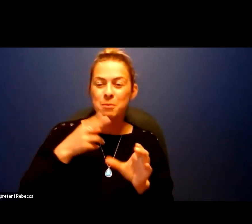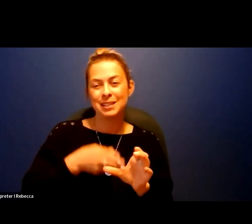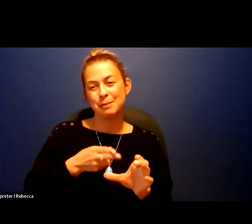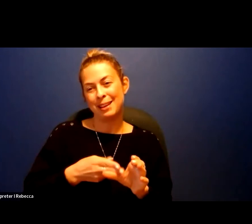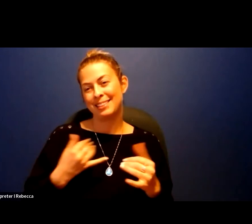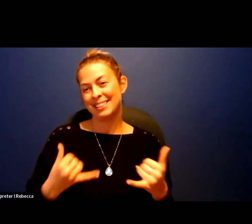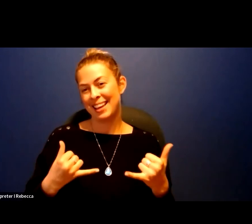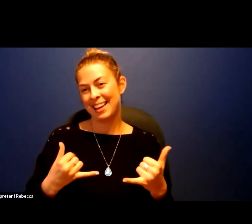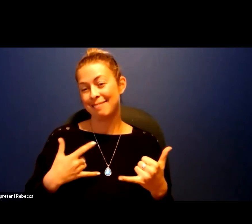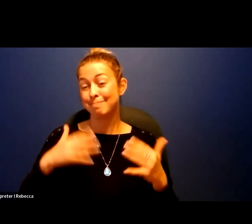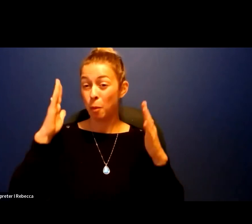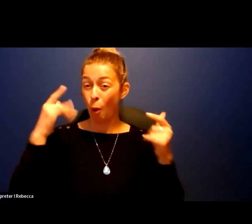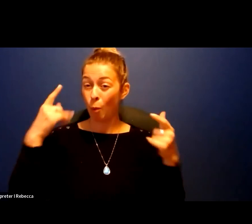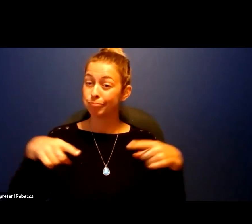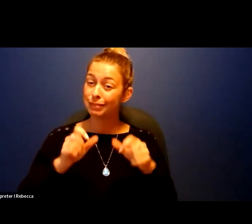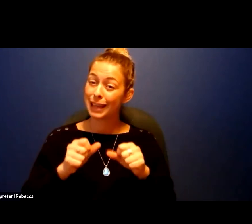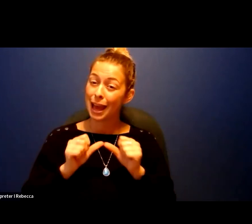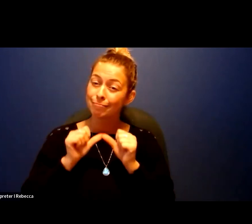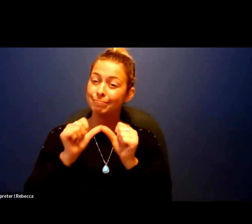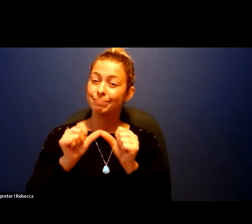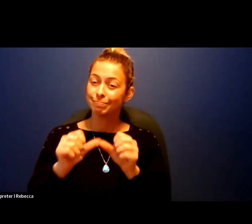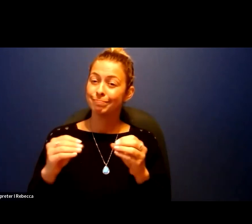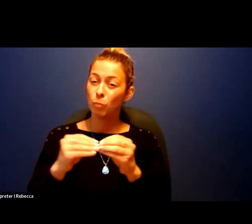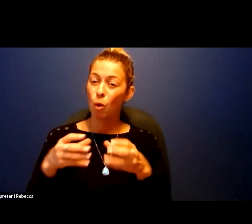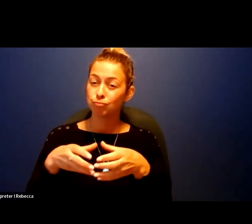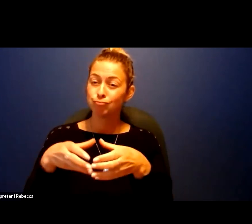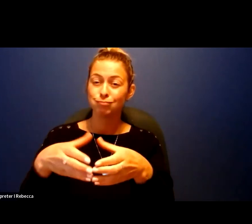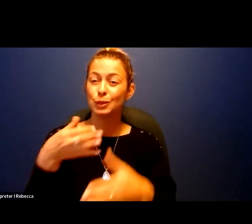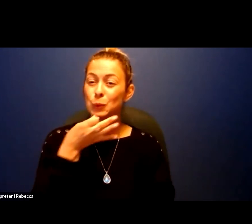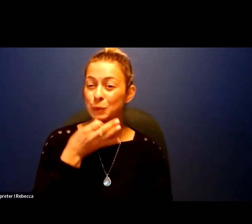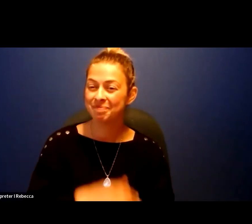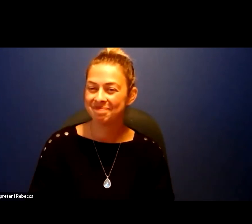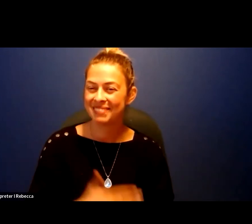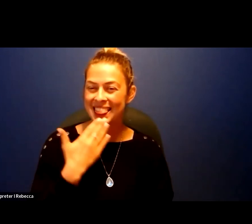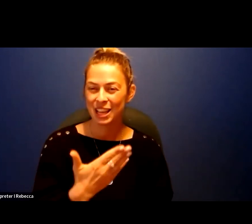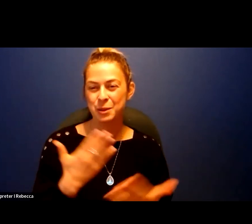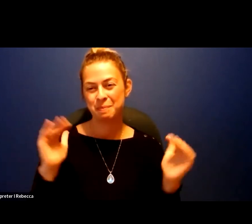in this conversation, and I hope that we can continue on sometime again soon. Thank you.